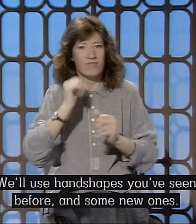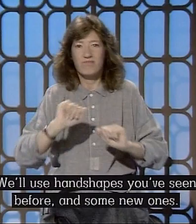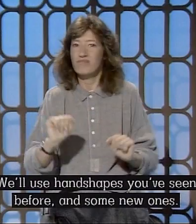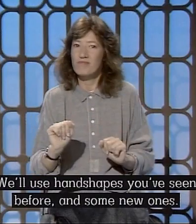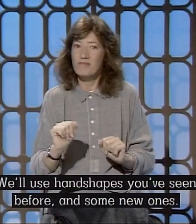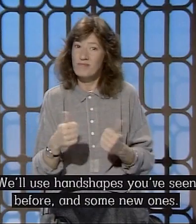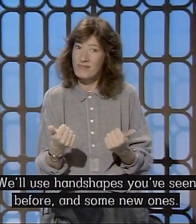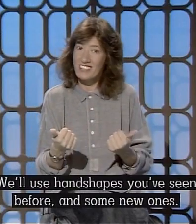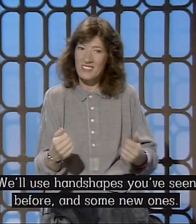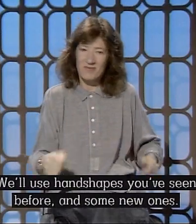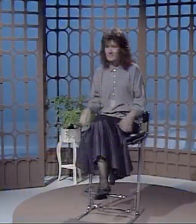ones.